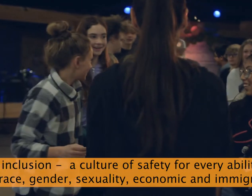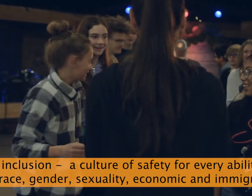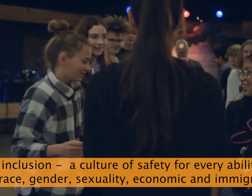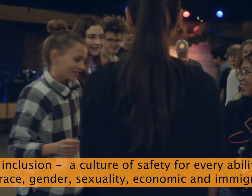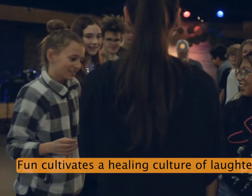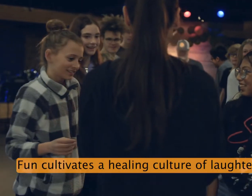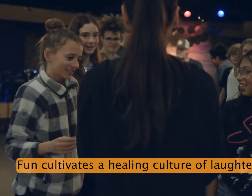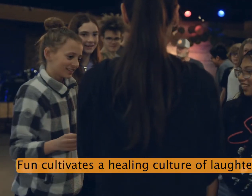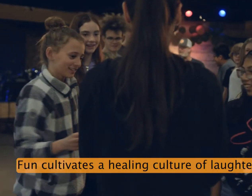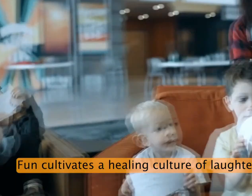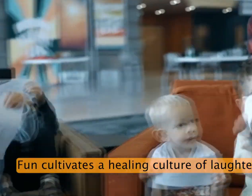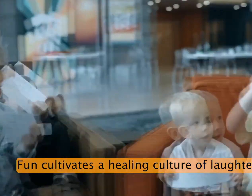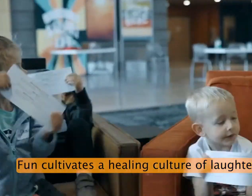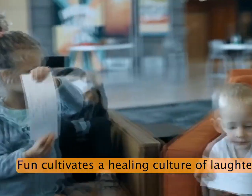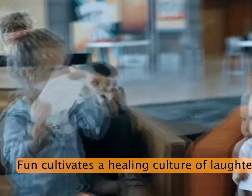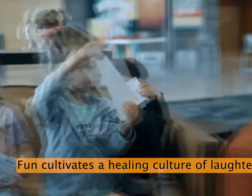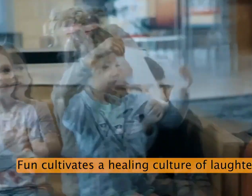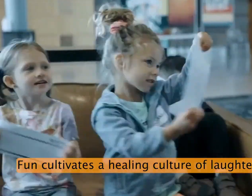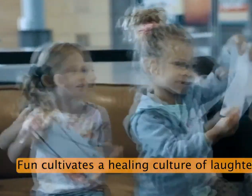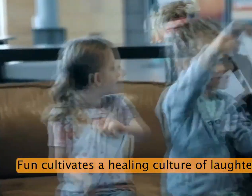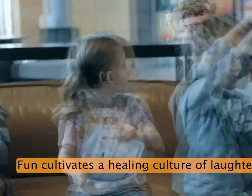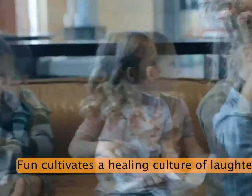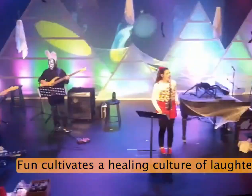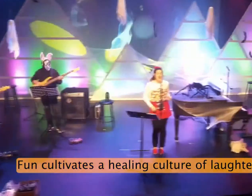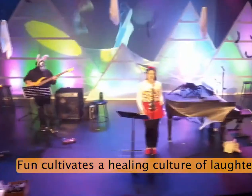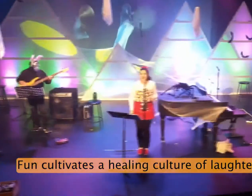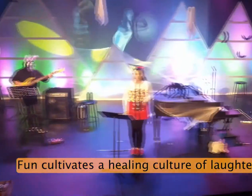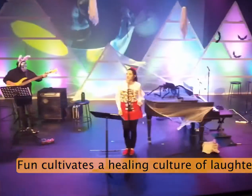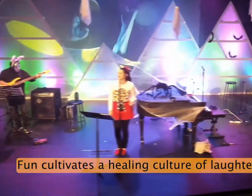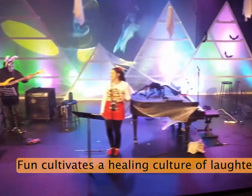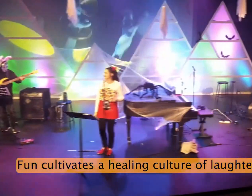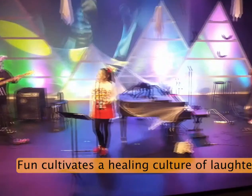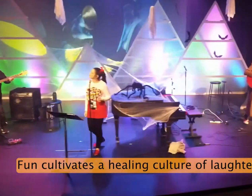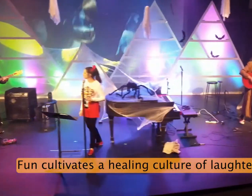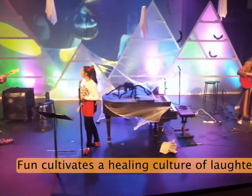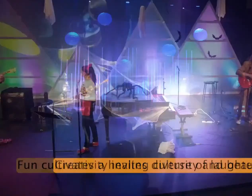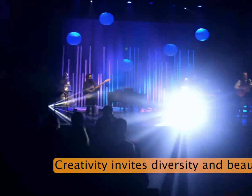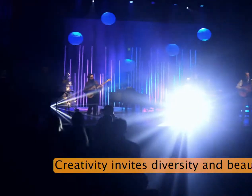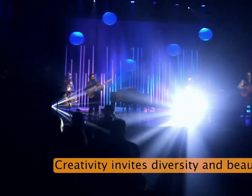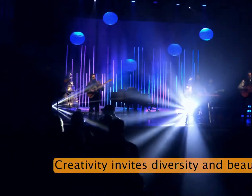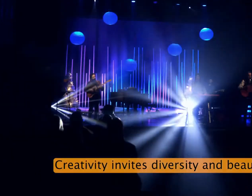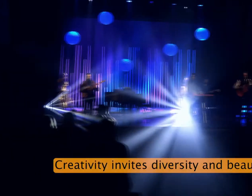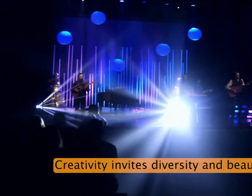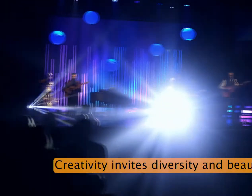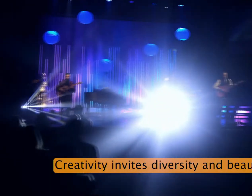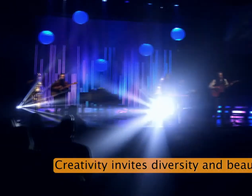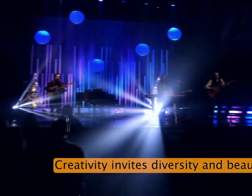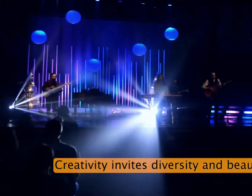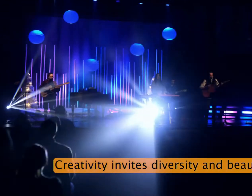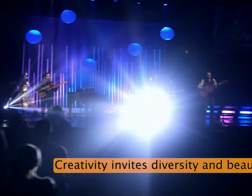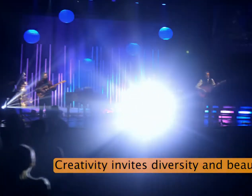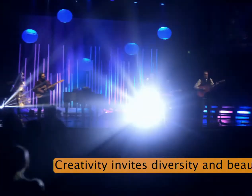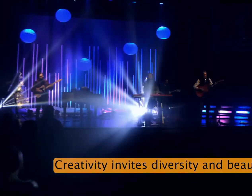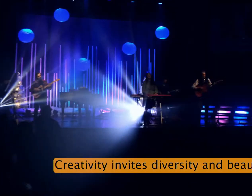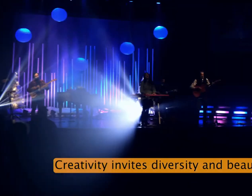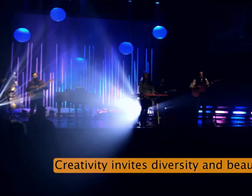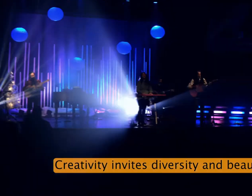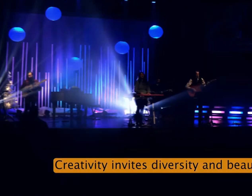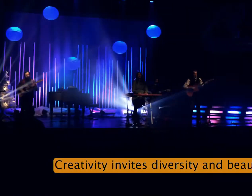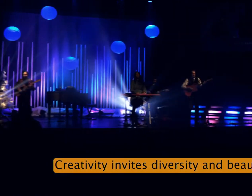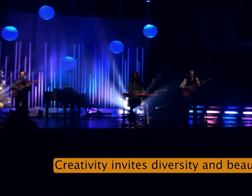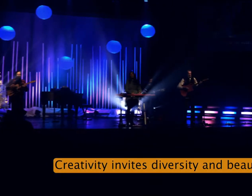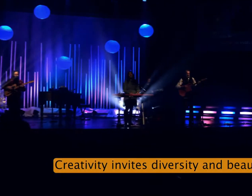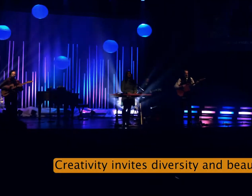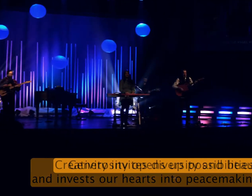status. Fun cultivates a healing culture of laughter and joy. Creativity invites diversity and